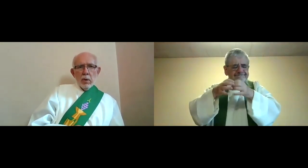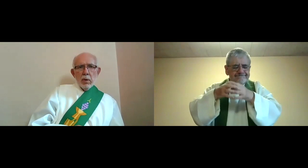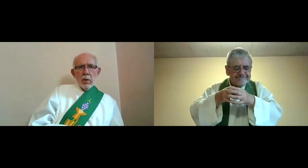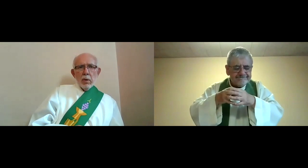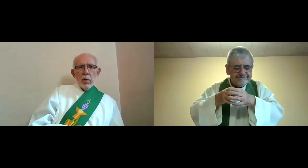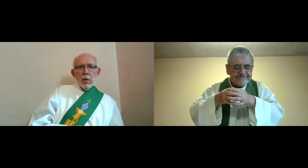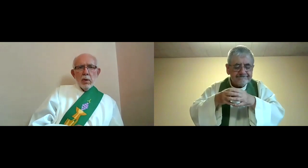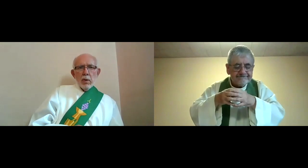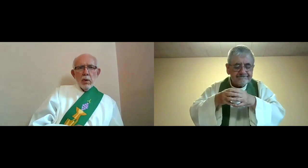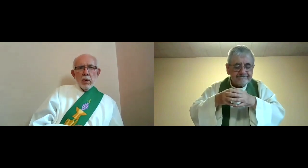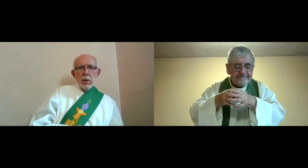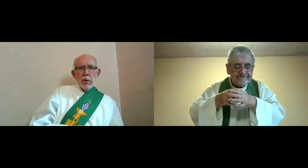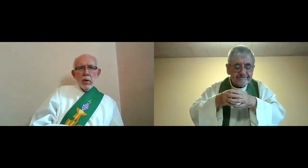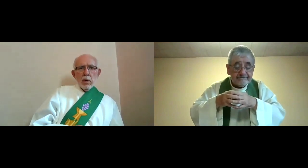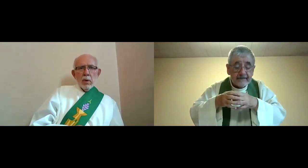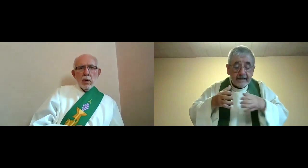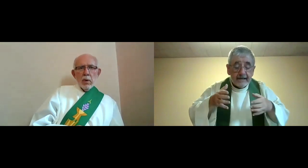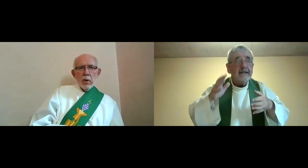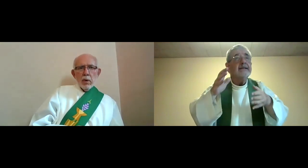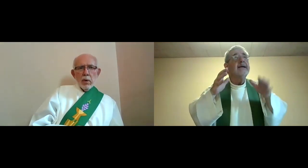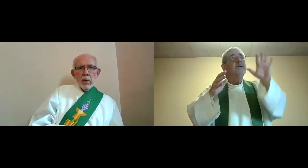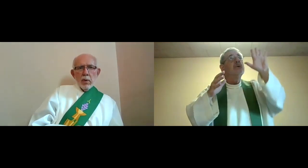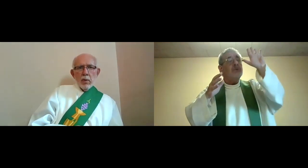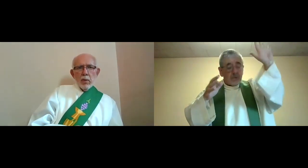unite in a single